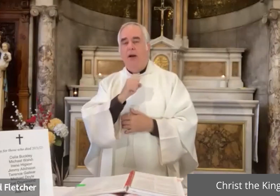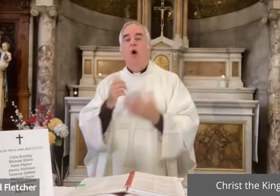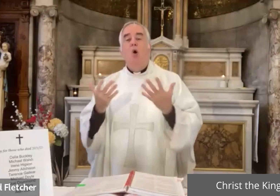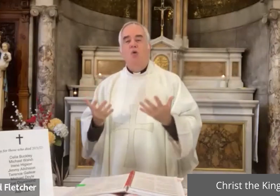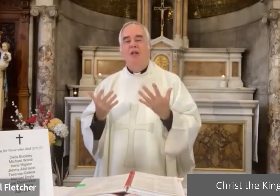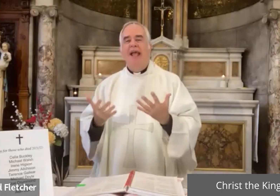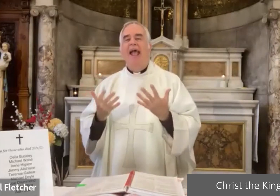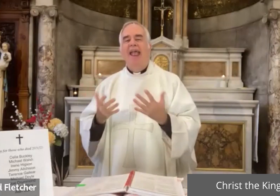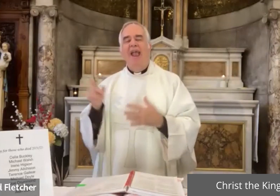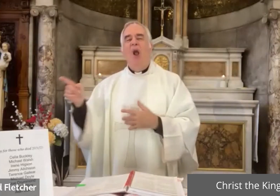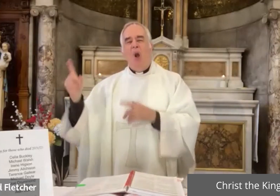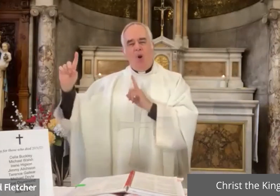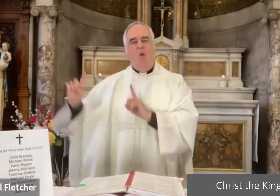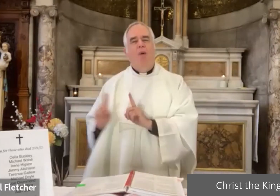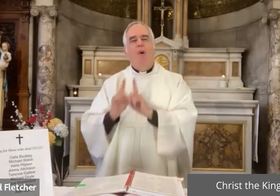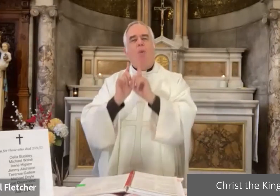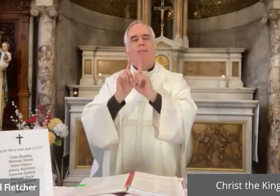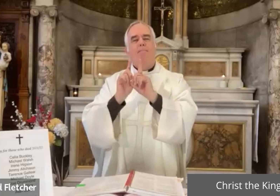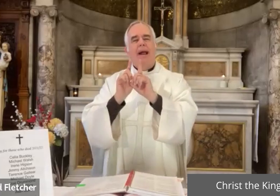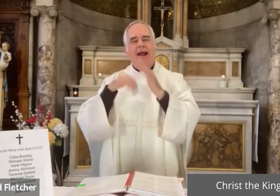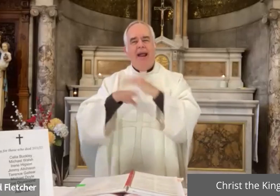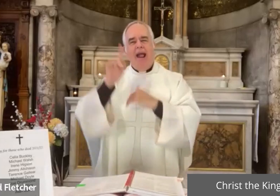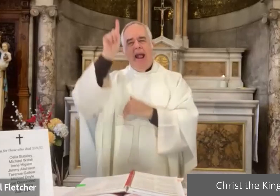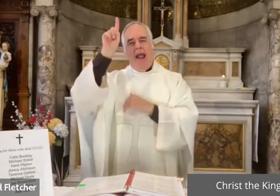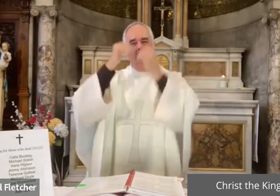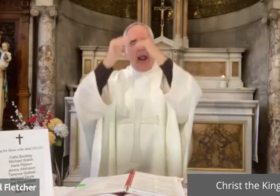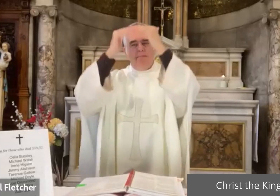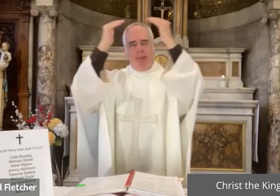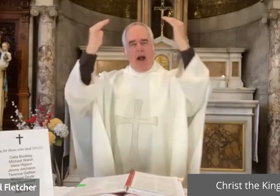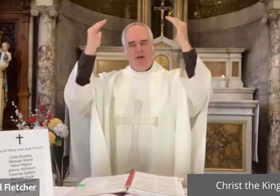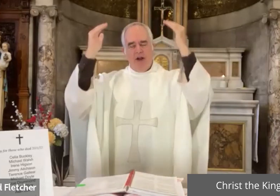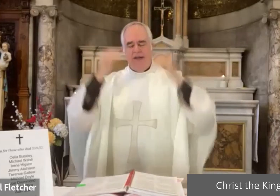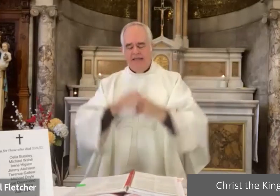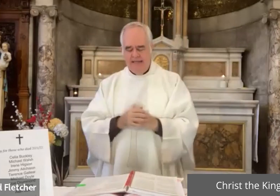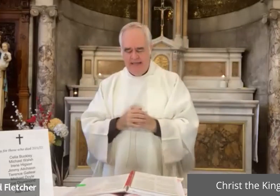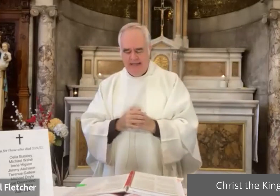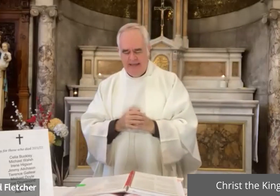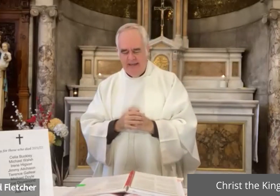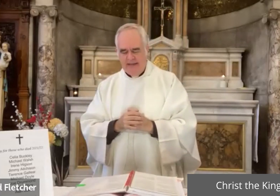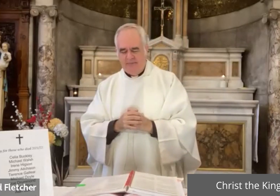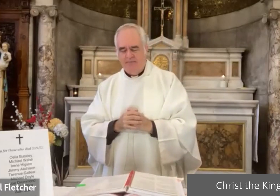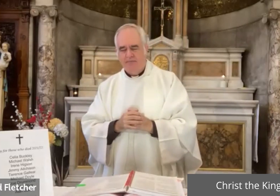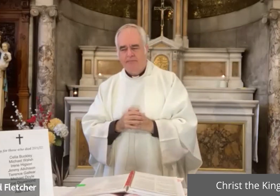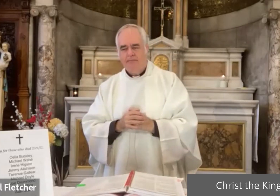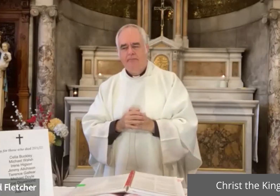hope. "Today you will be with me in paradise."